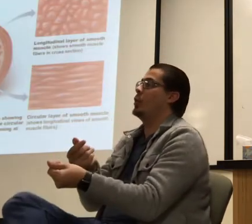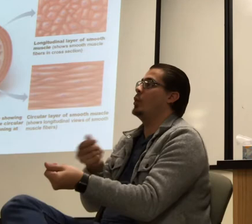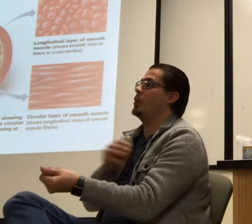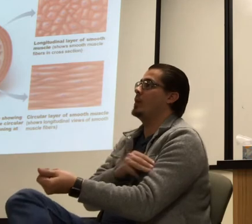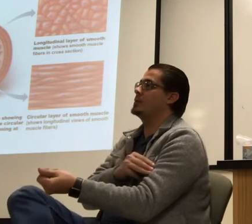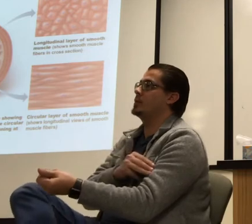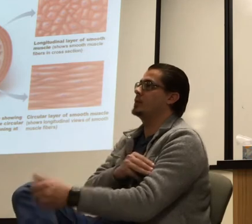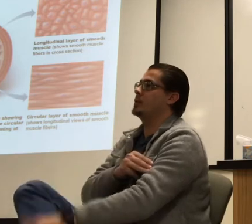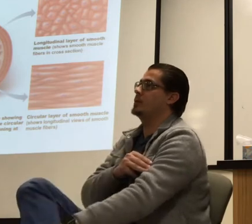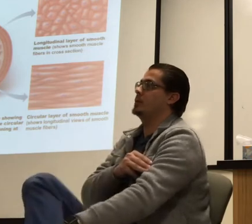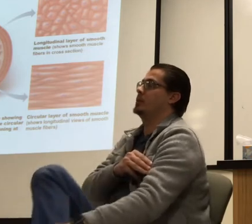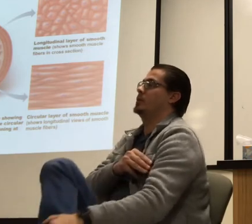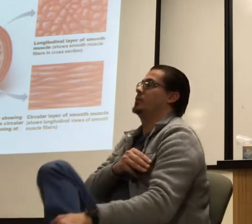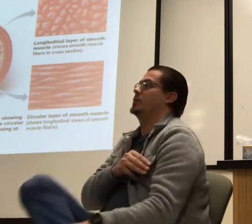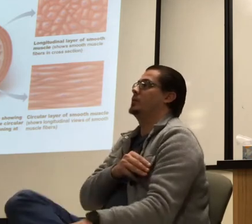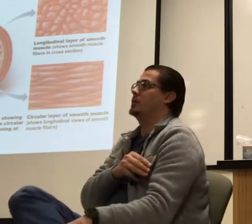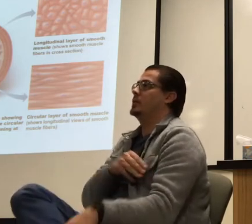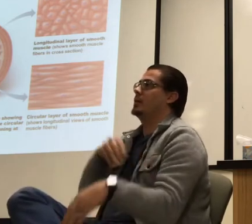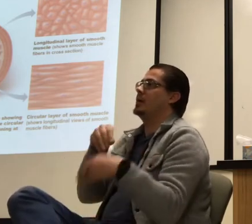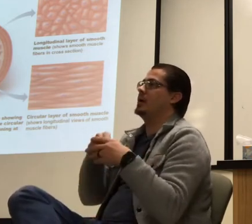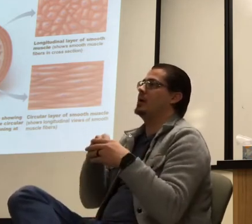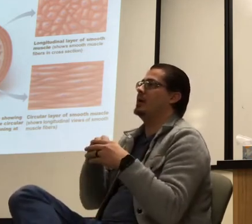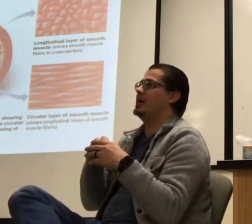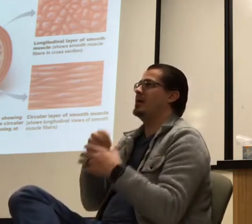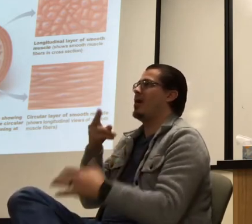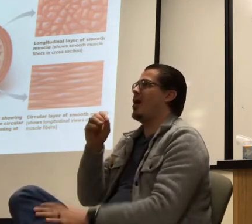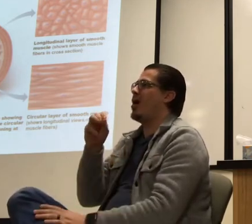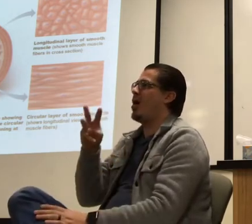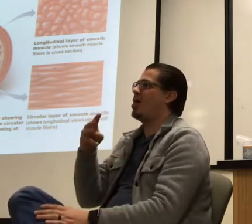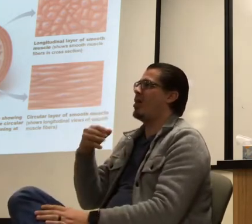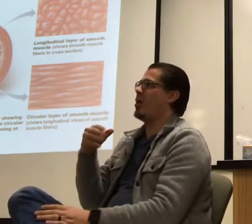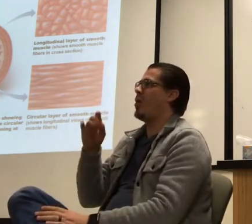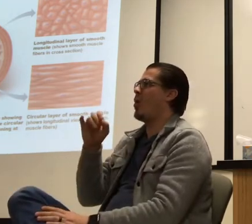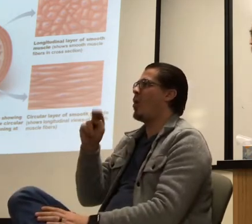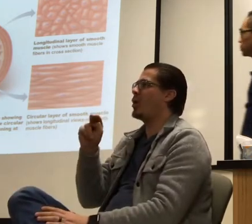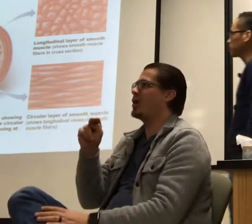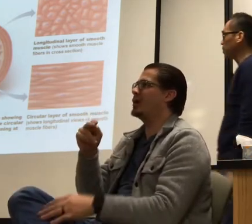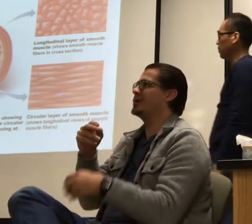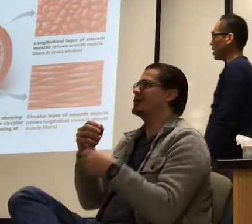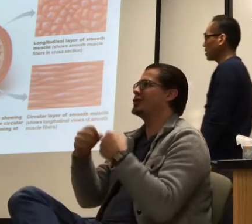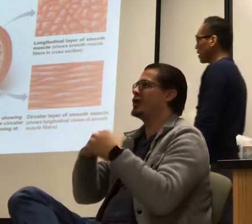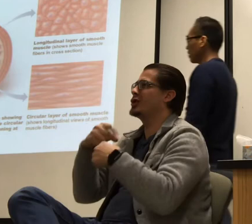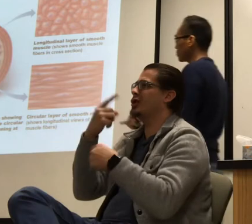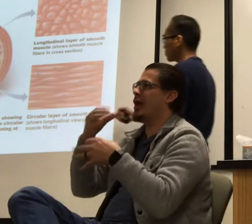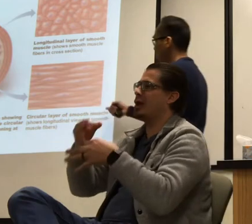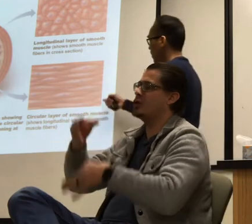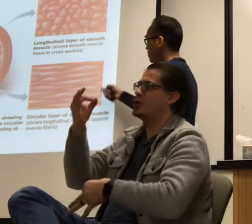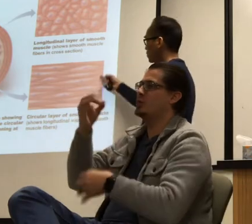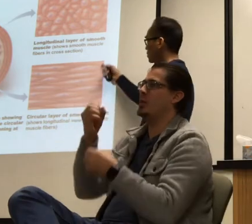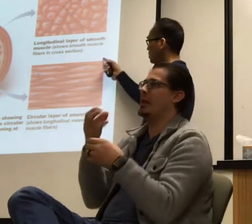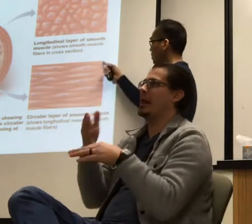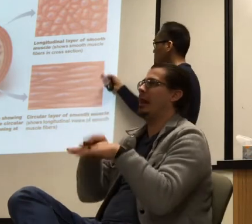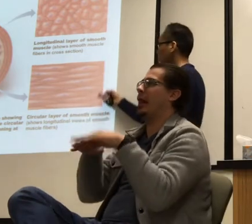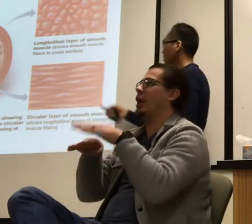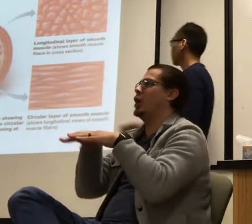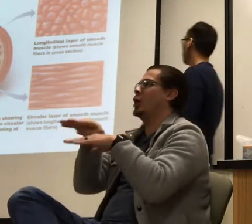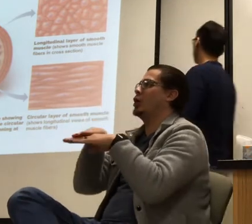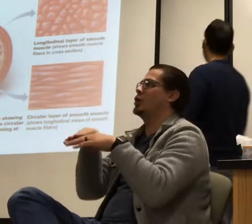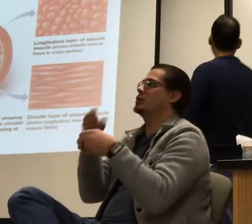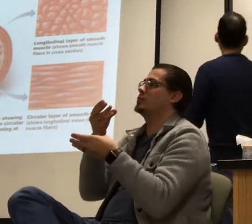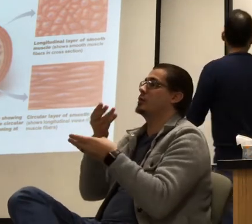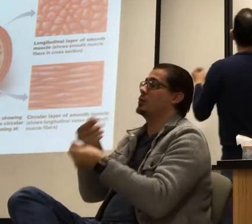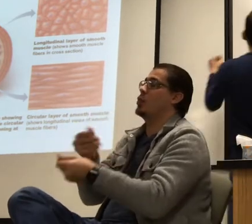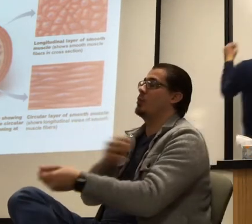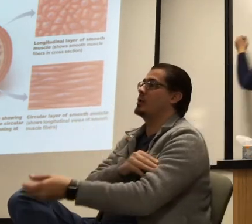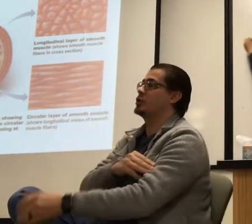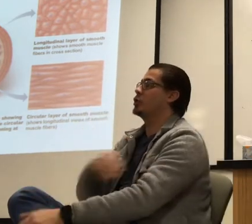which is located in hollow organs and the linings of structures that look like tubes, many layers of smooth muscles, for